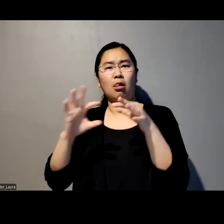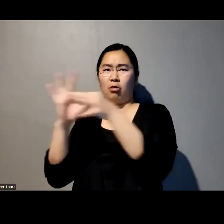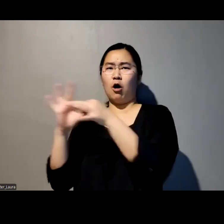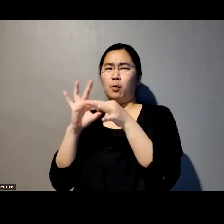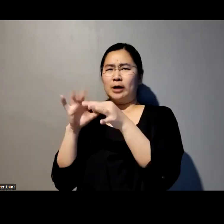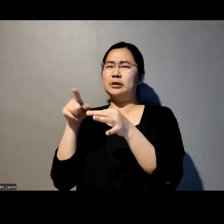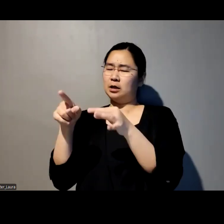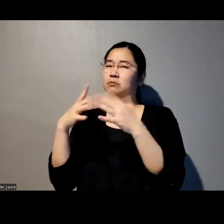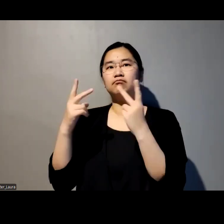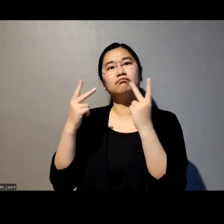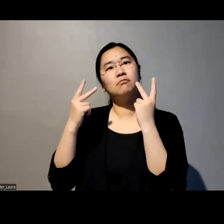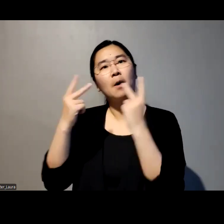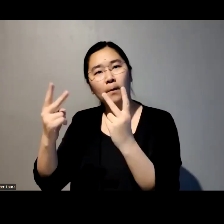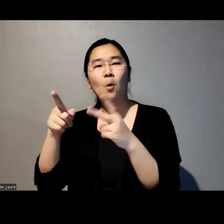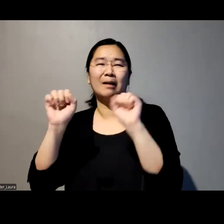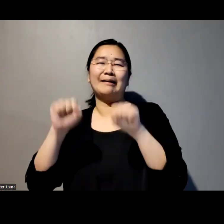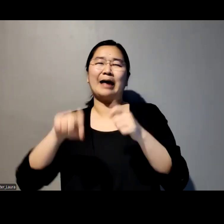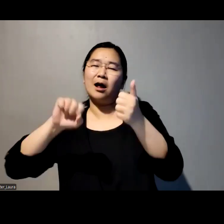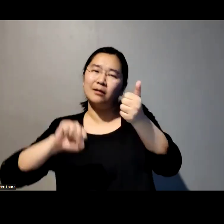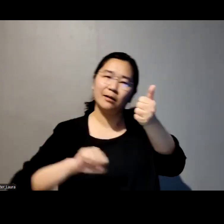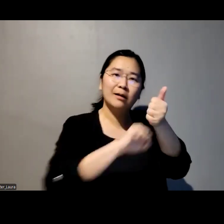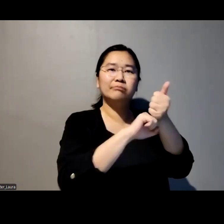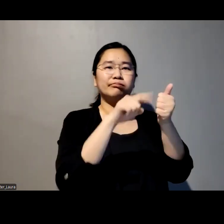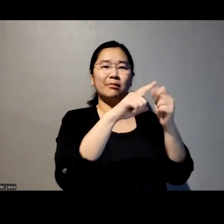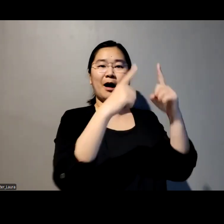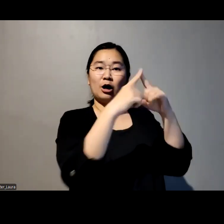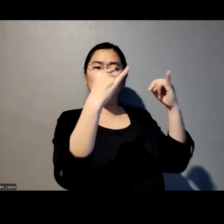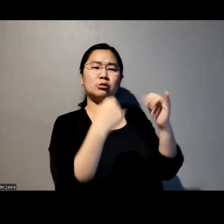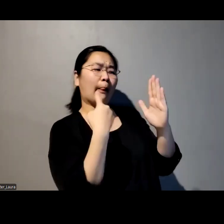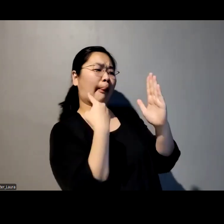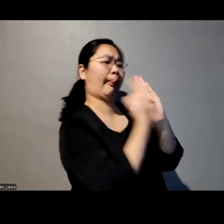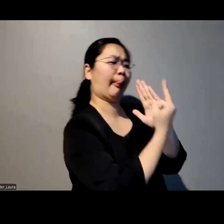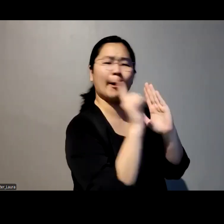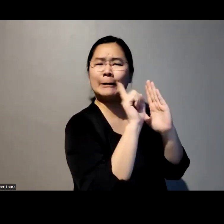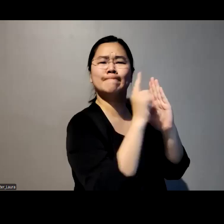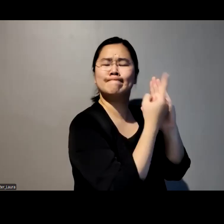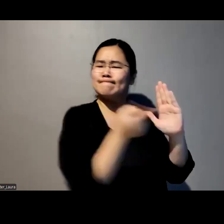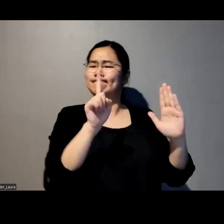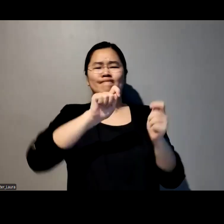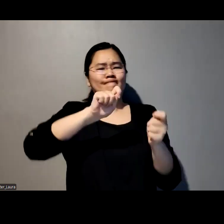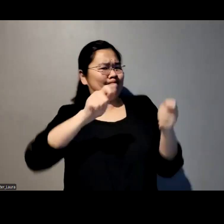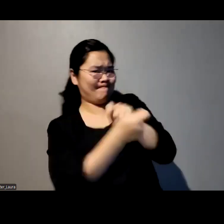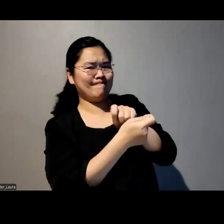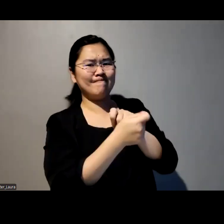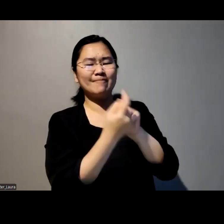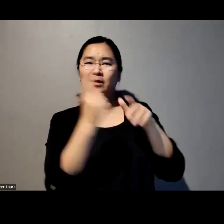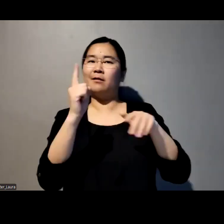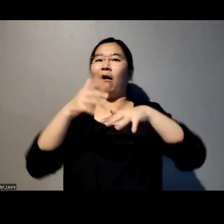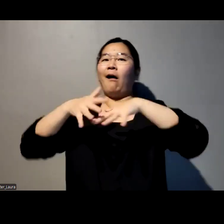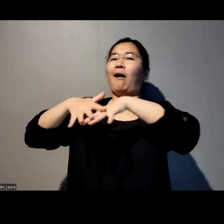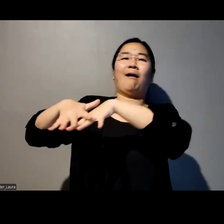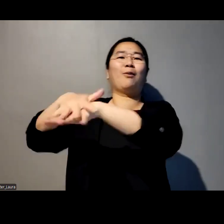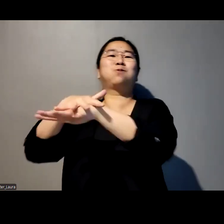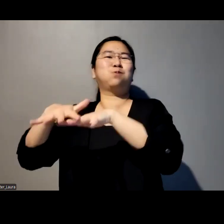the gap between resources and actions. And this international cooperation can be seen